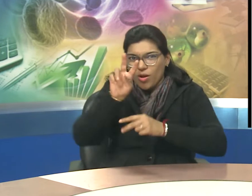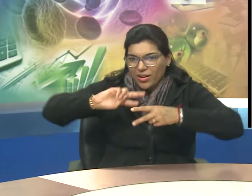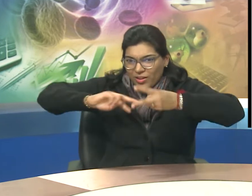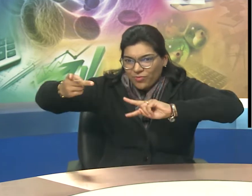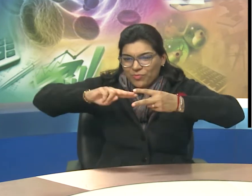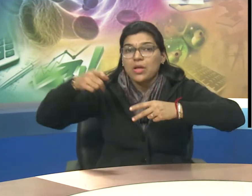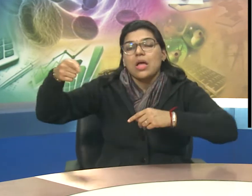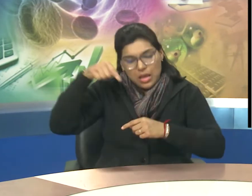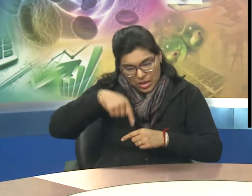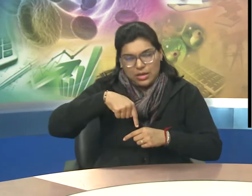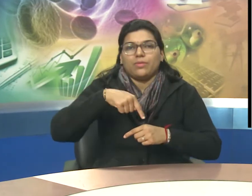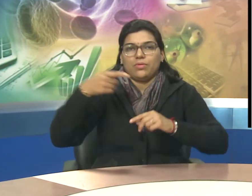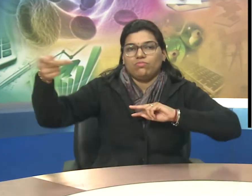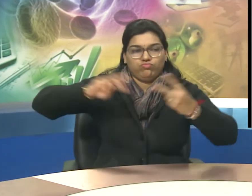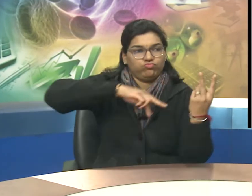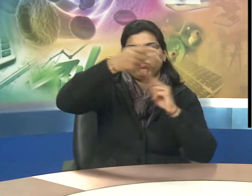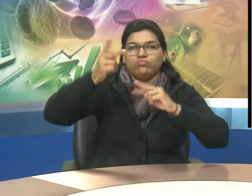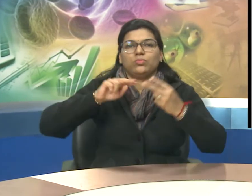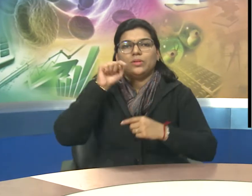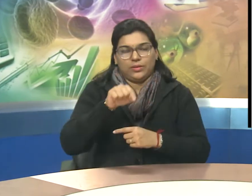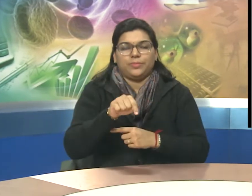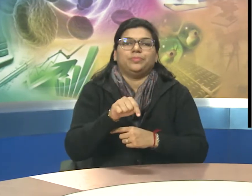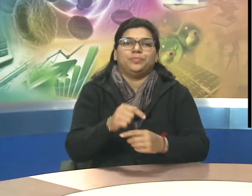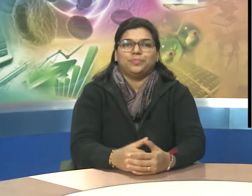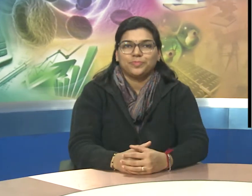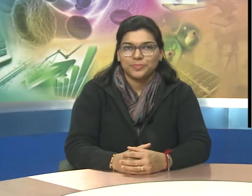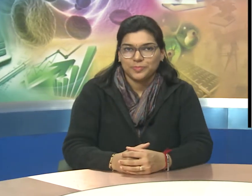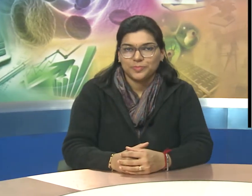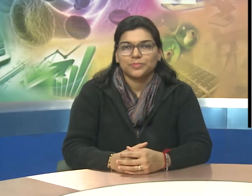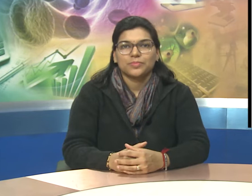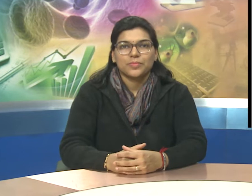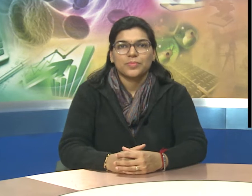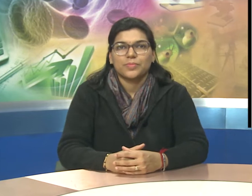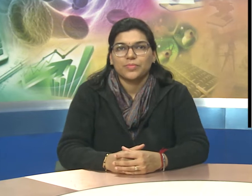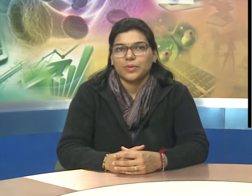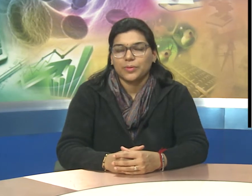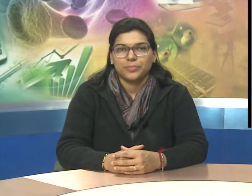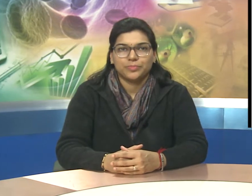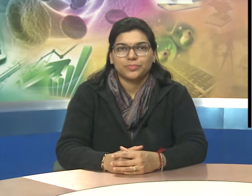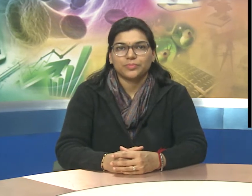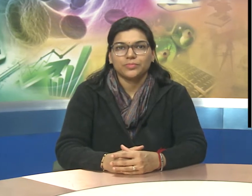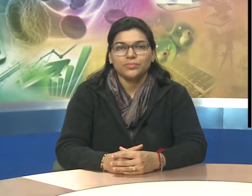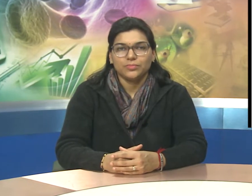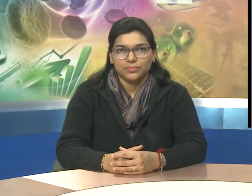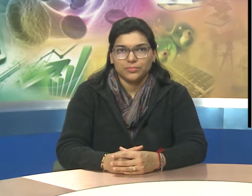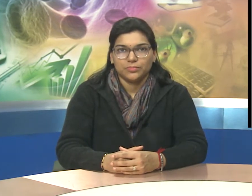import-export transactions for the other places which are far off from our place.